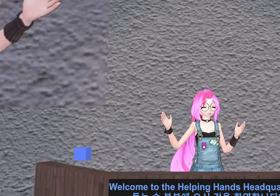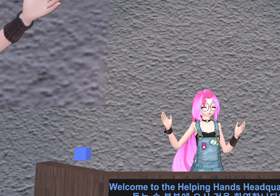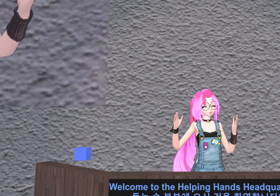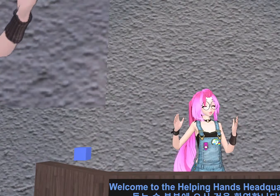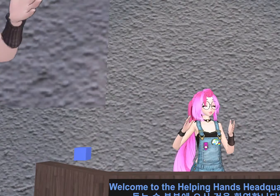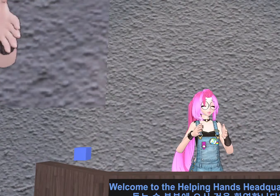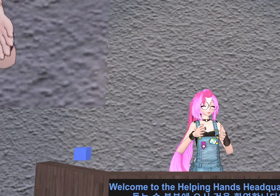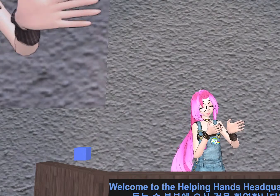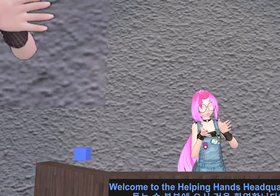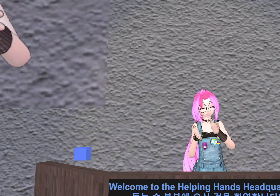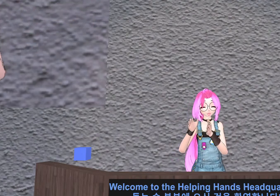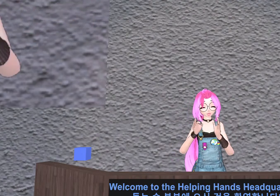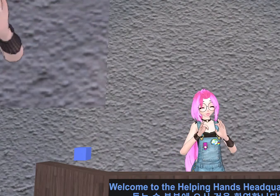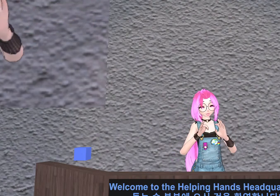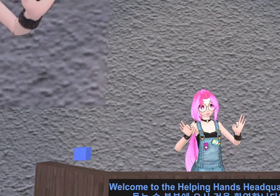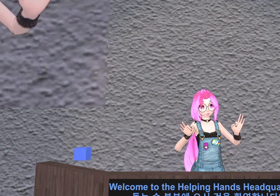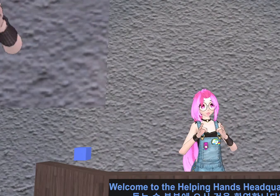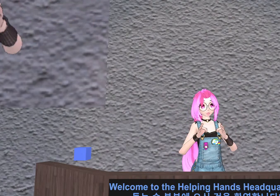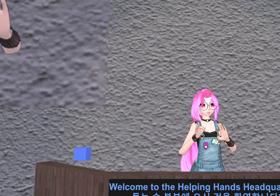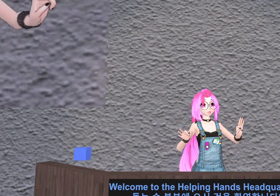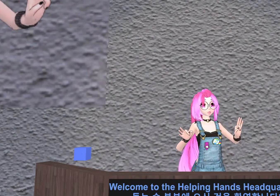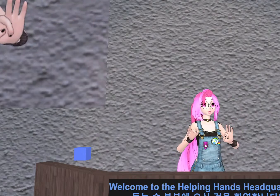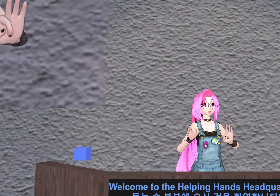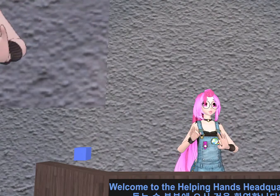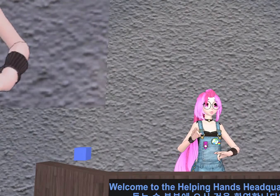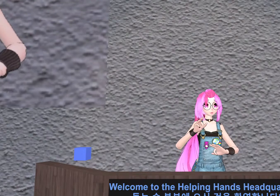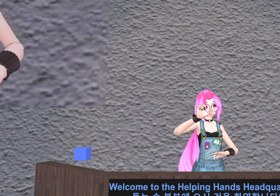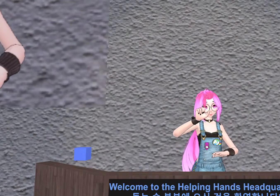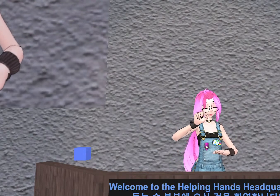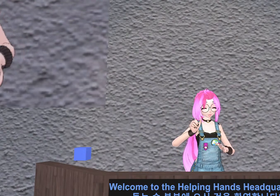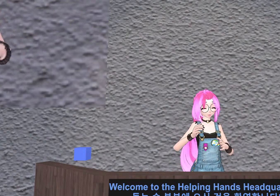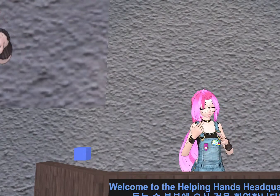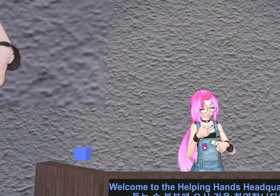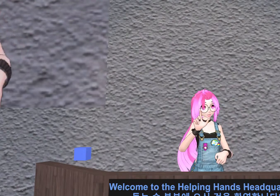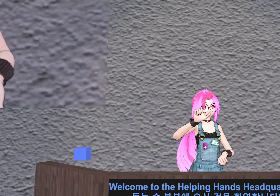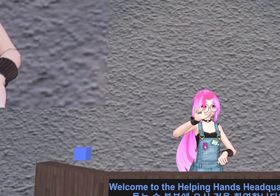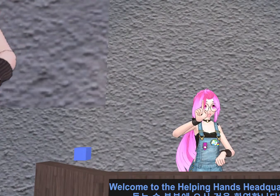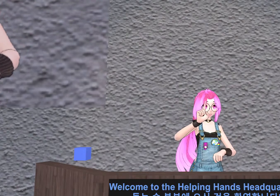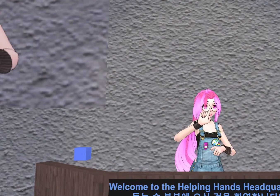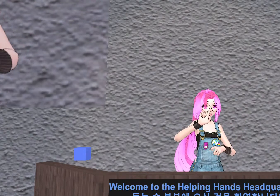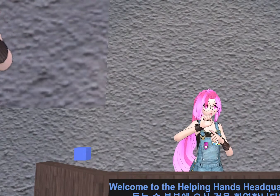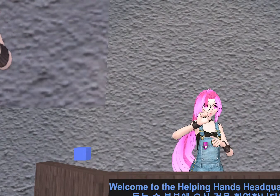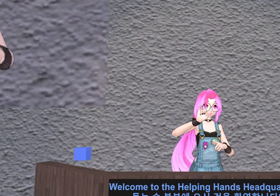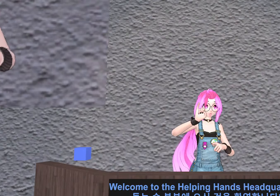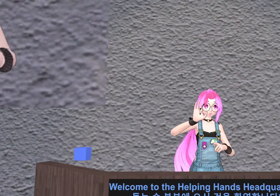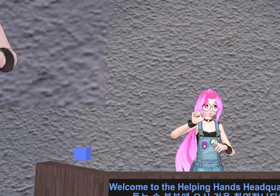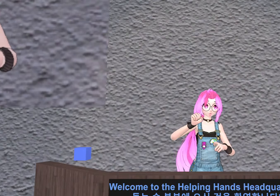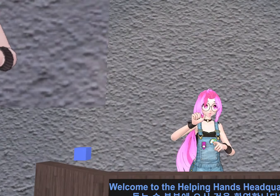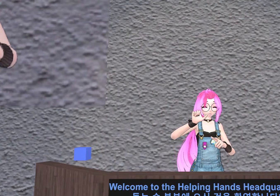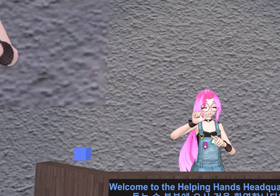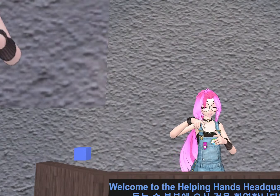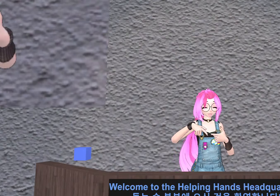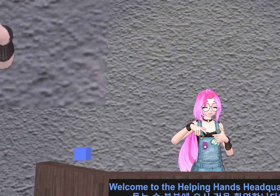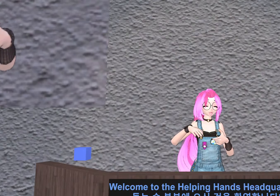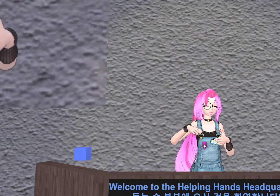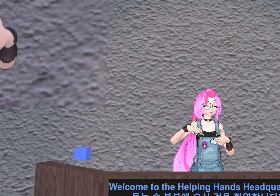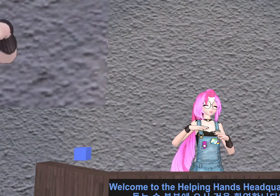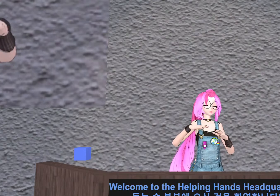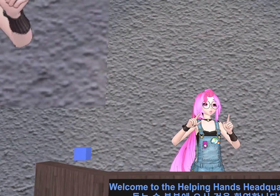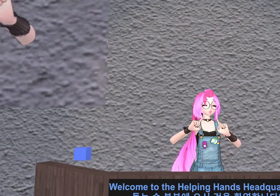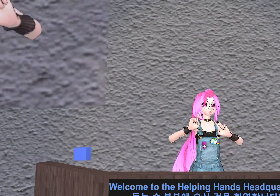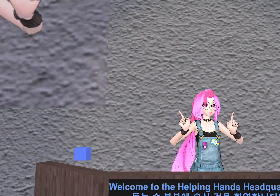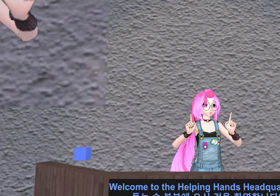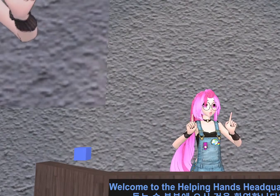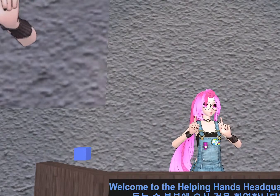So there's many ways to get around those awkward sentences that utilize are and is and